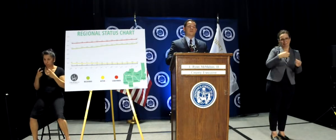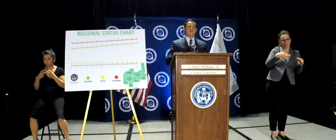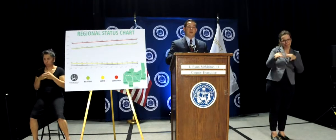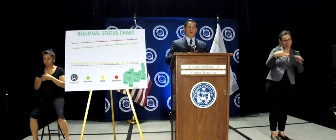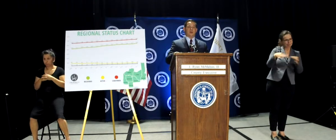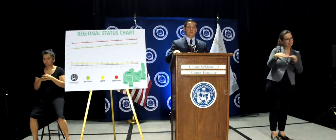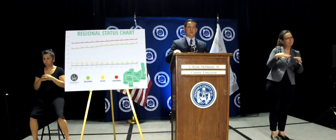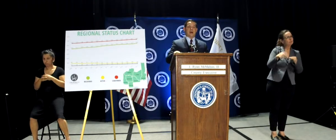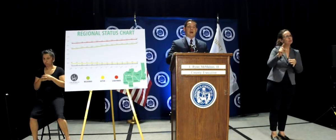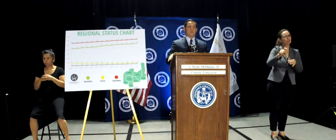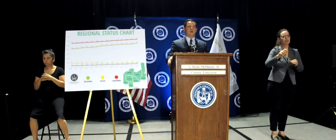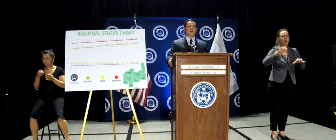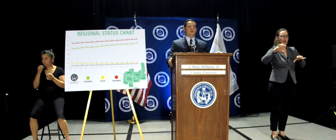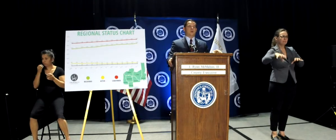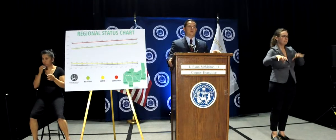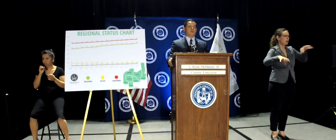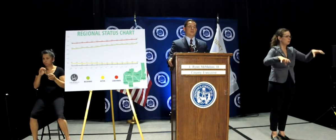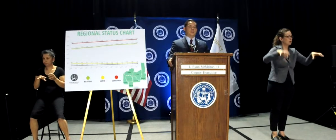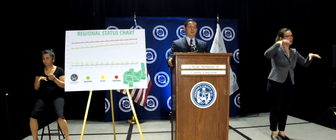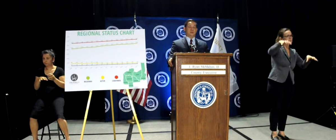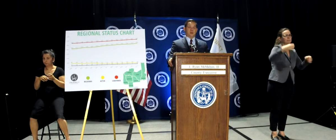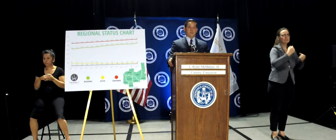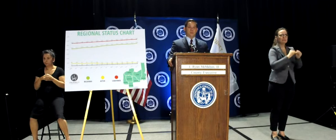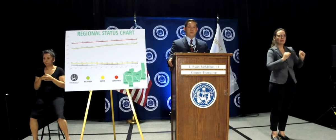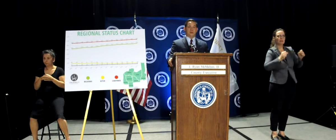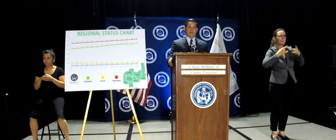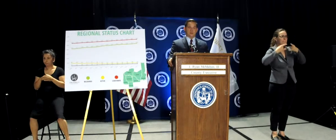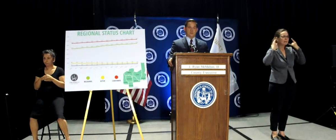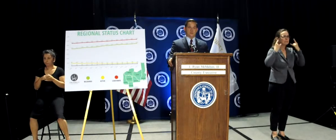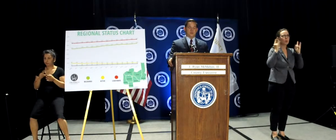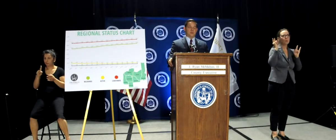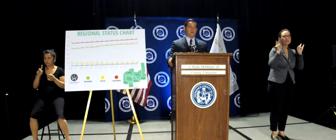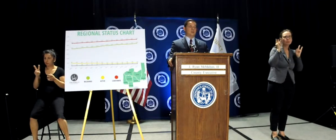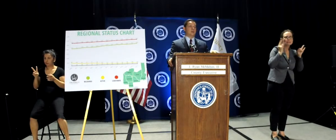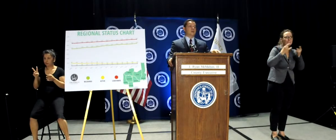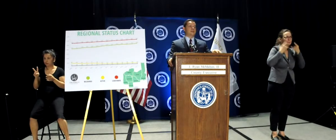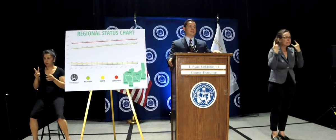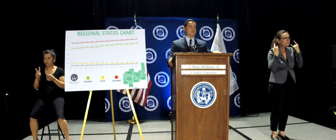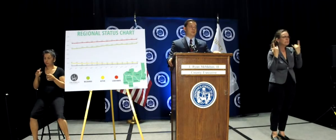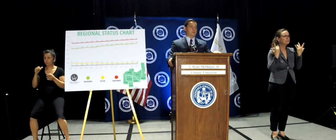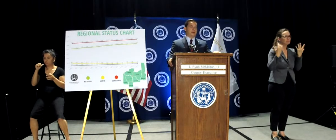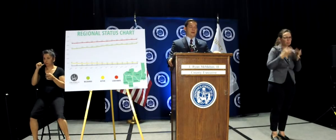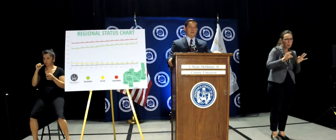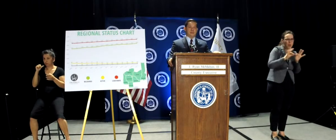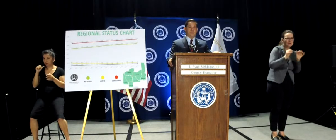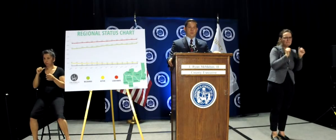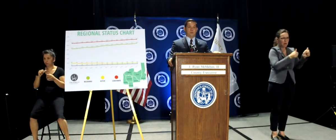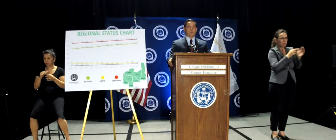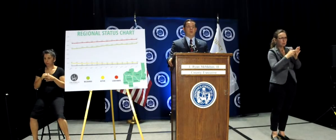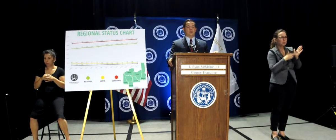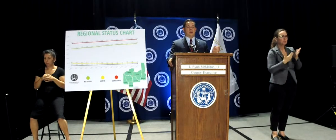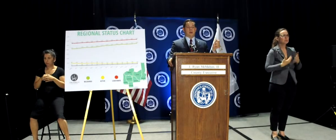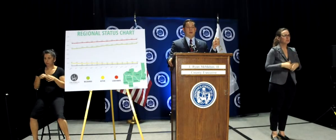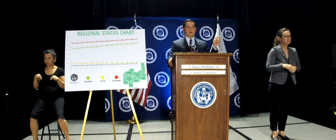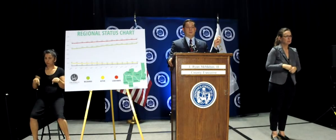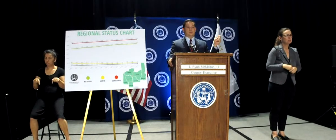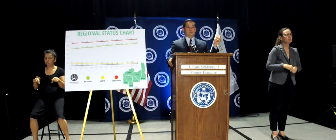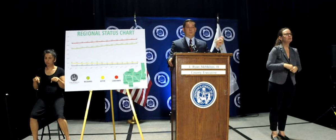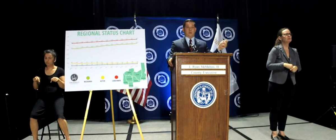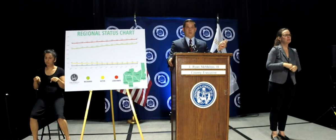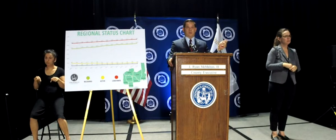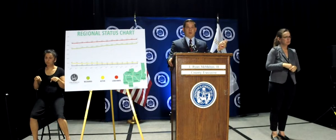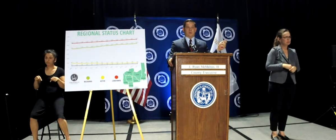They've done a very good job with limiting the number of people in their facility, sitting people down at a table,